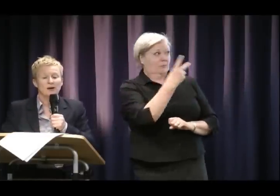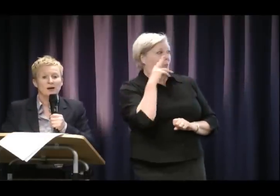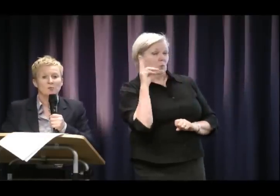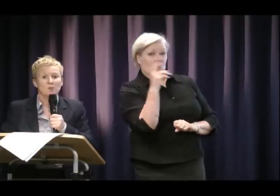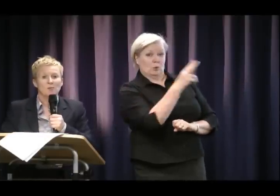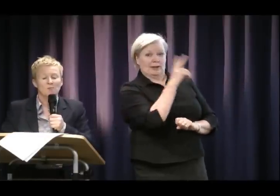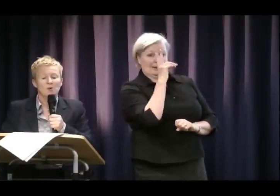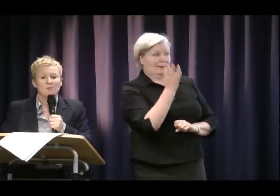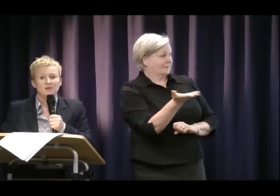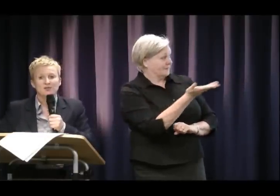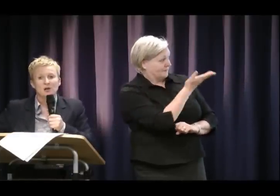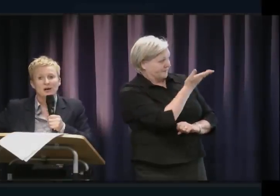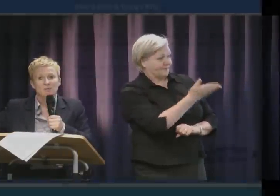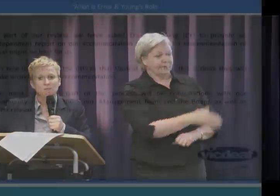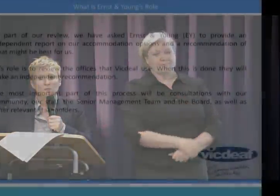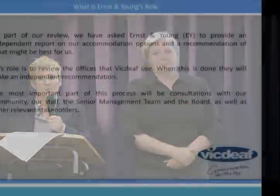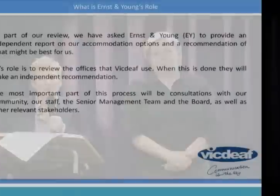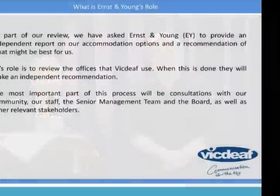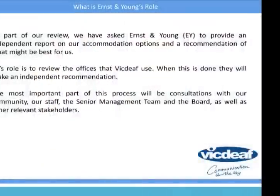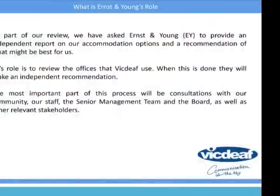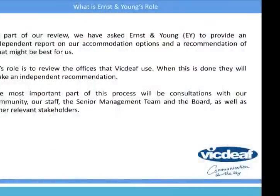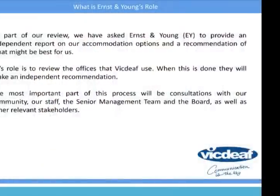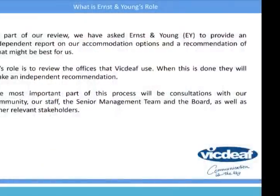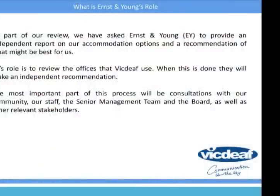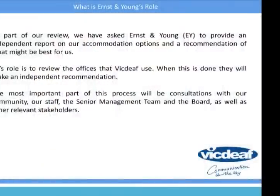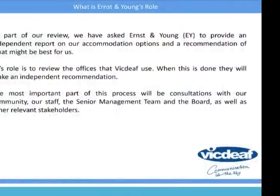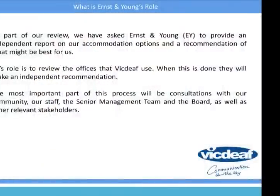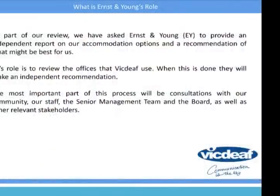at we'll pop that slide up for.